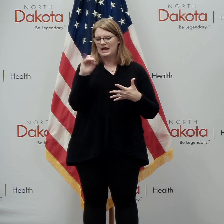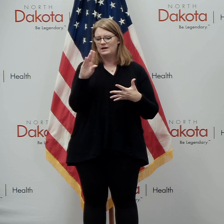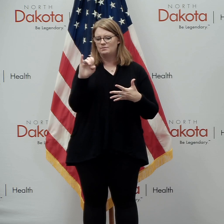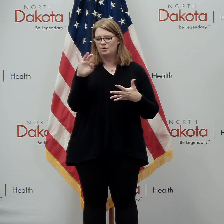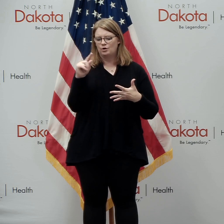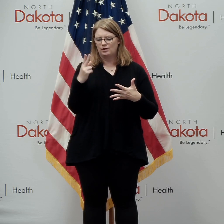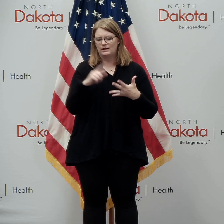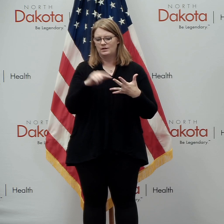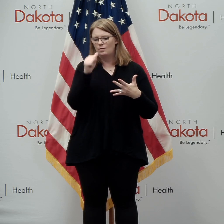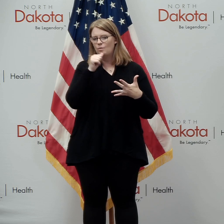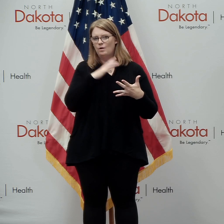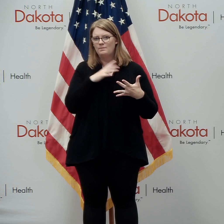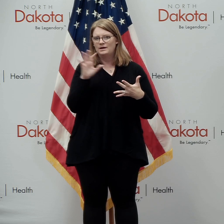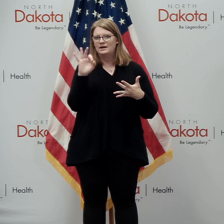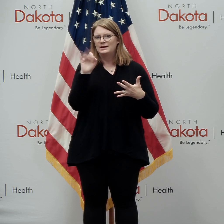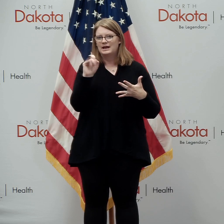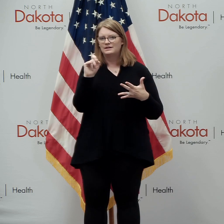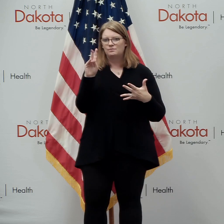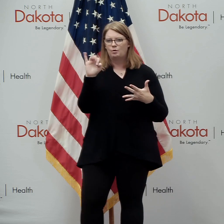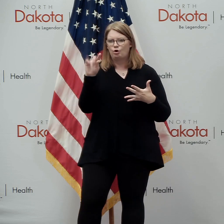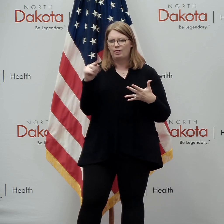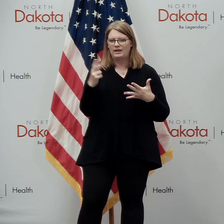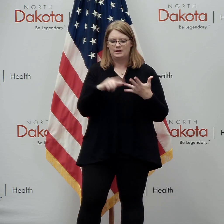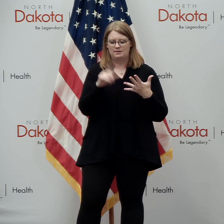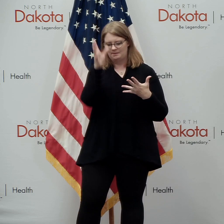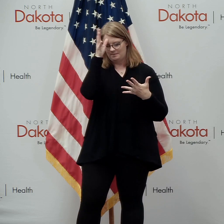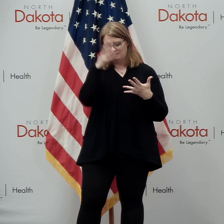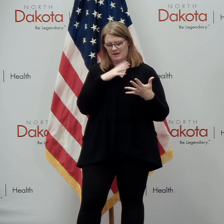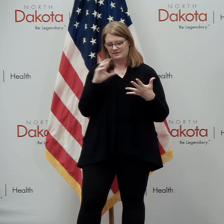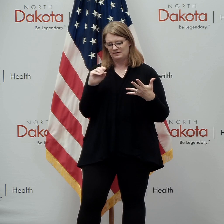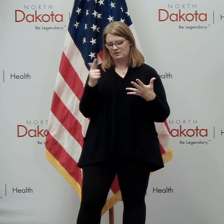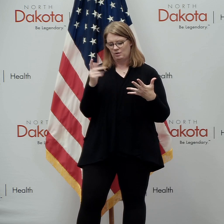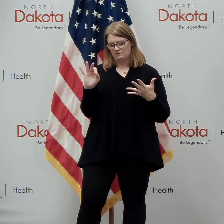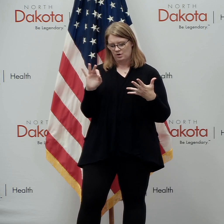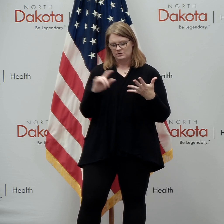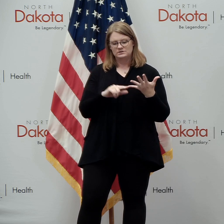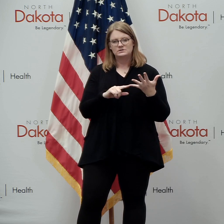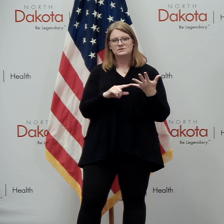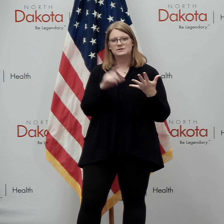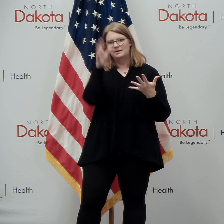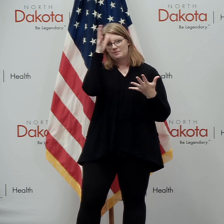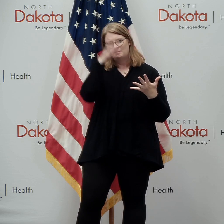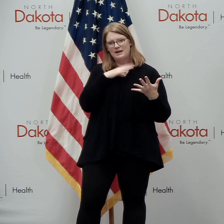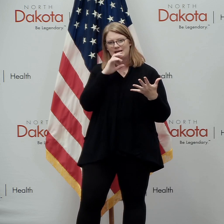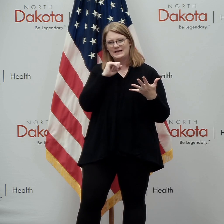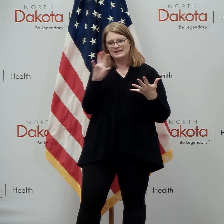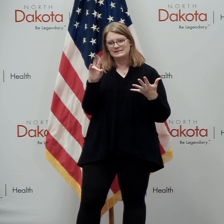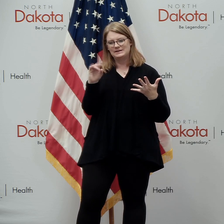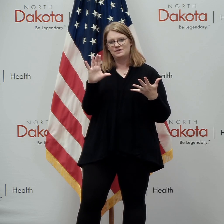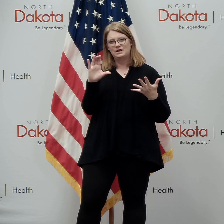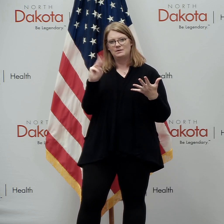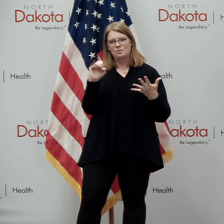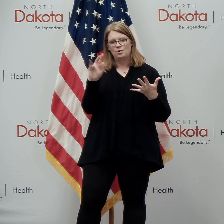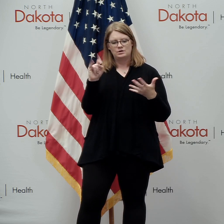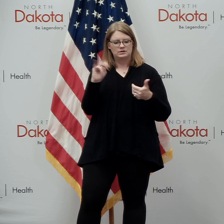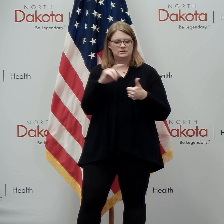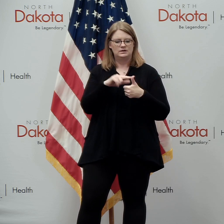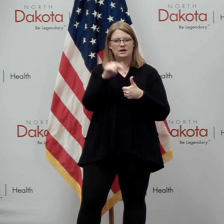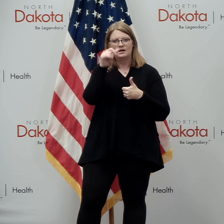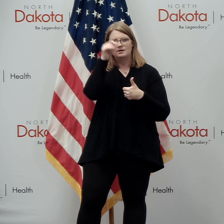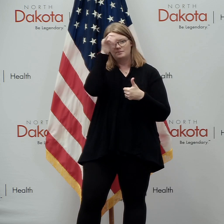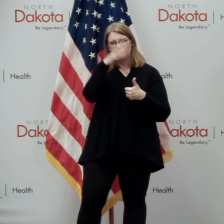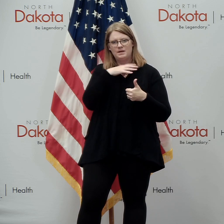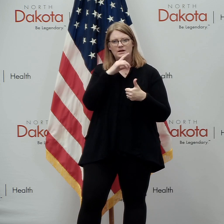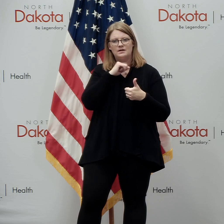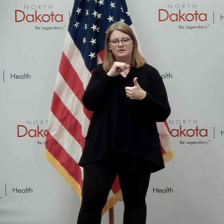County, a woman in her 90s from Burleigh, a man in his 50s from Grand Forks, a man in their 70s from Morton, a woman in their 80s from Burleigh,